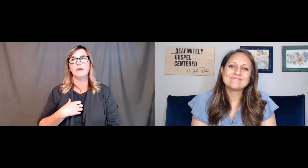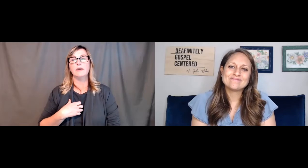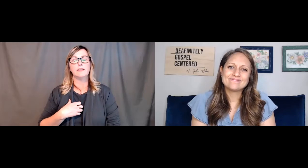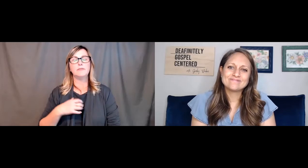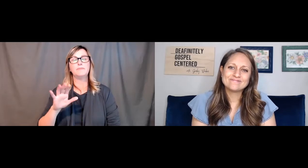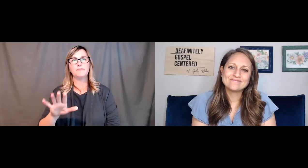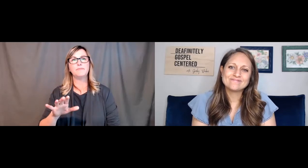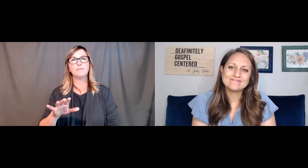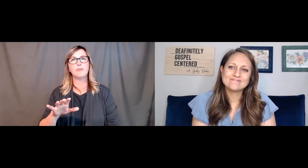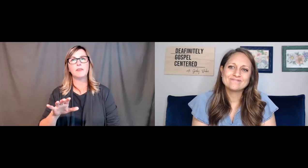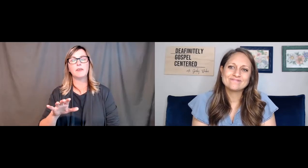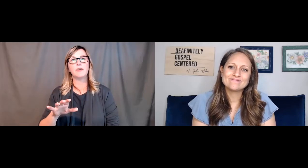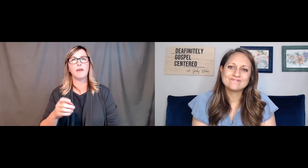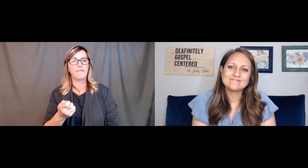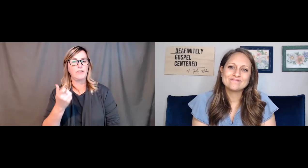Yeah, so